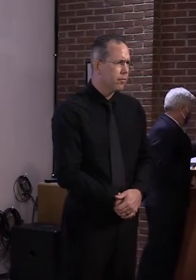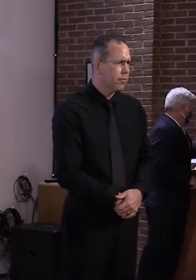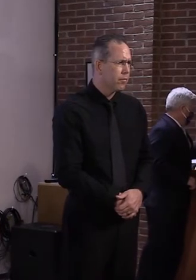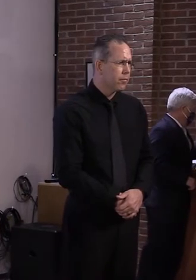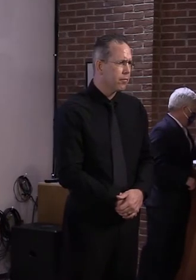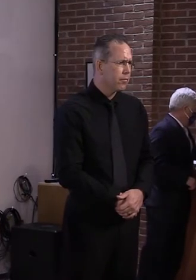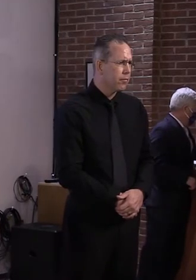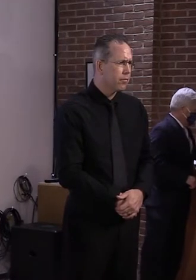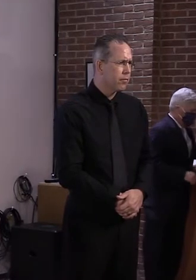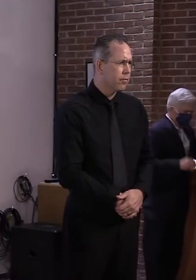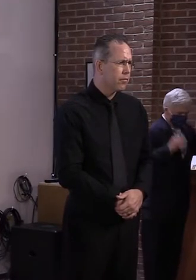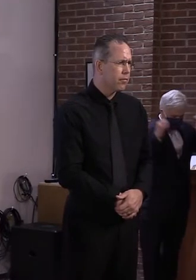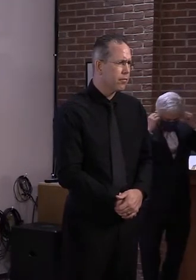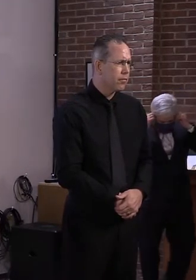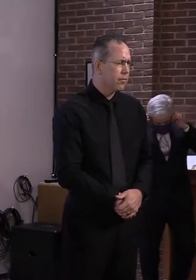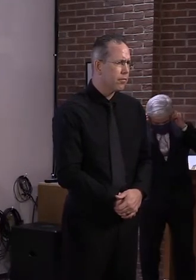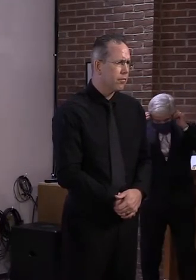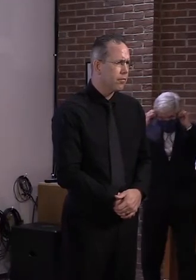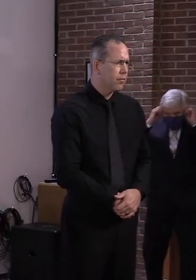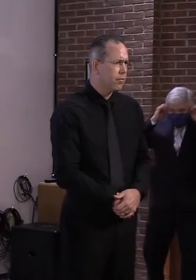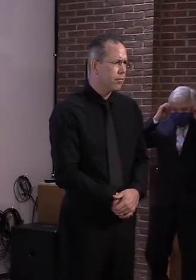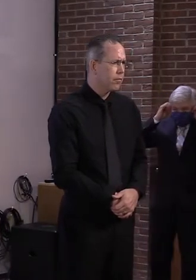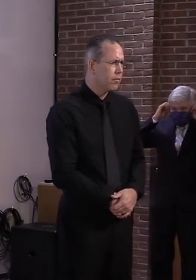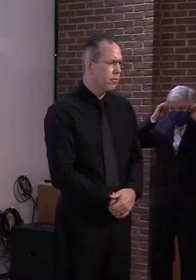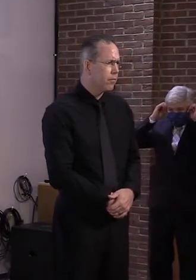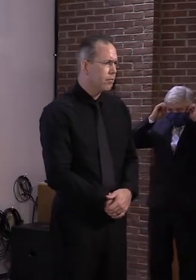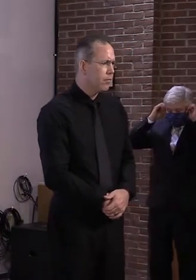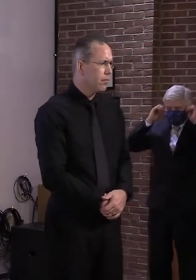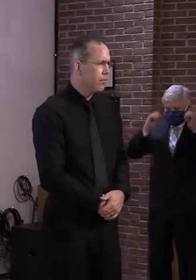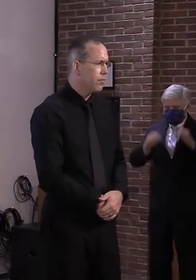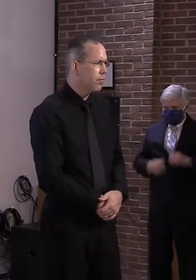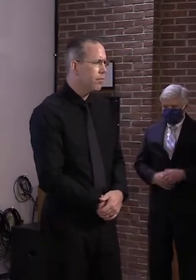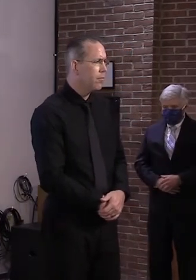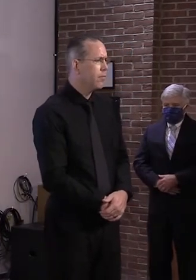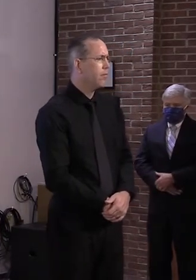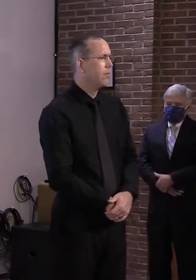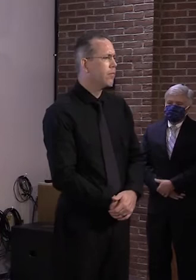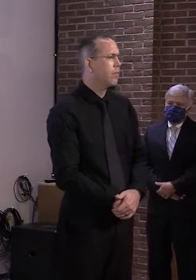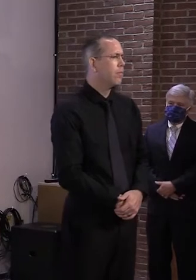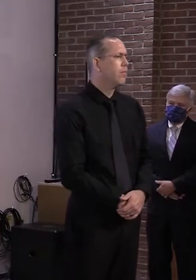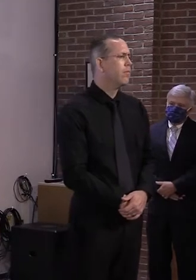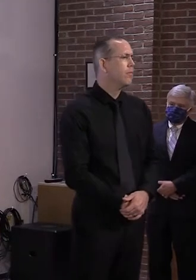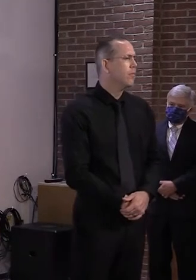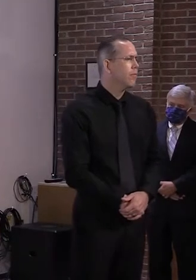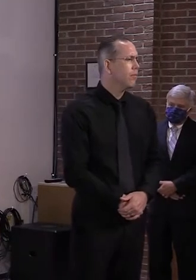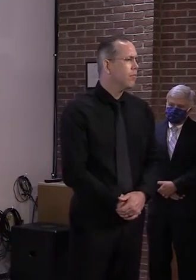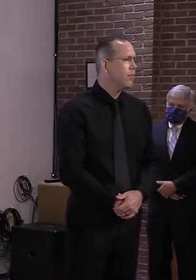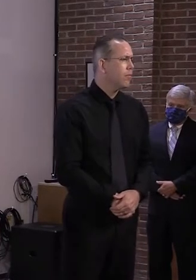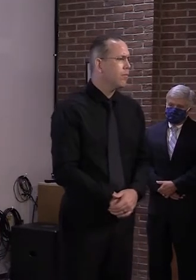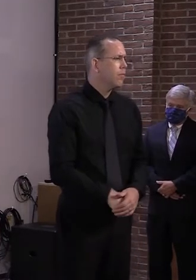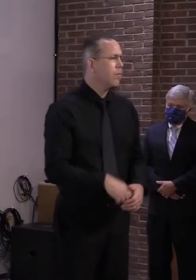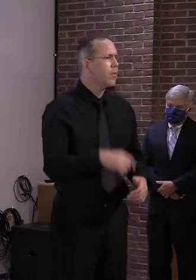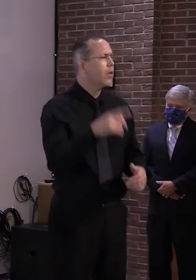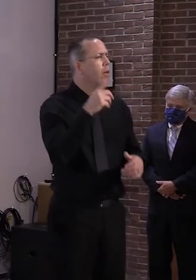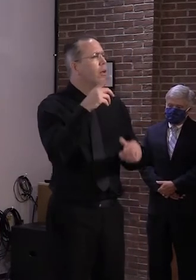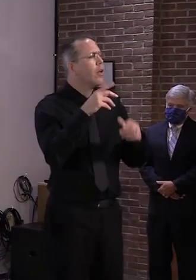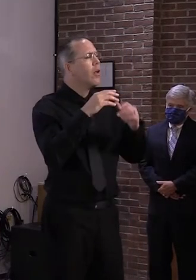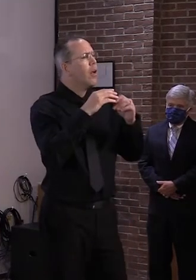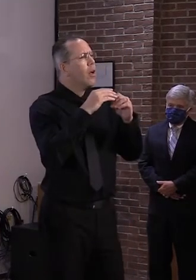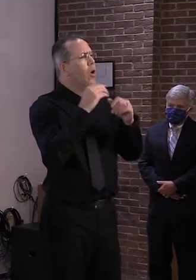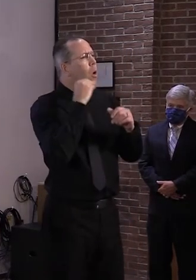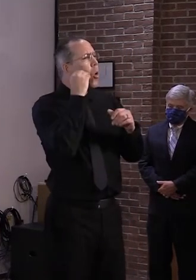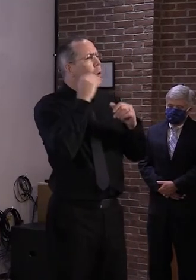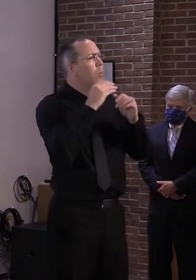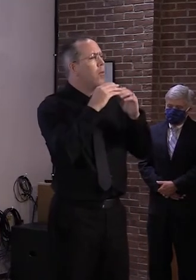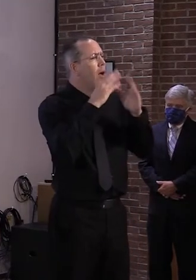I'm going to ask Secretary Smith to answer that. That is a concern, and it's a point that many have